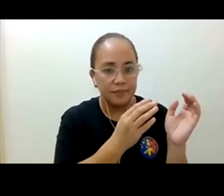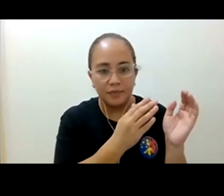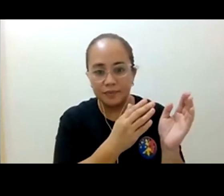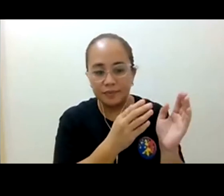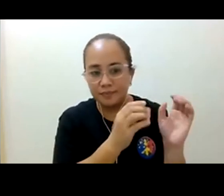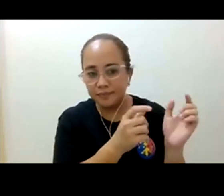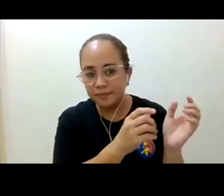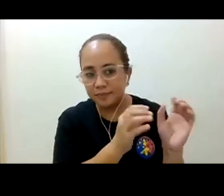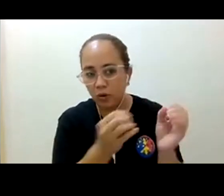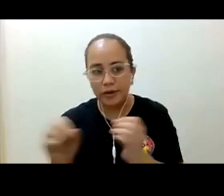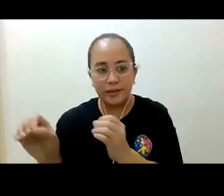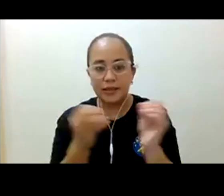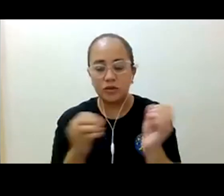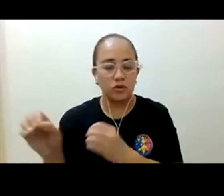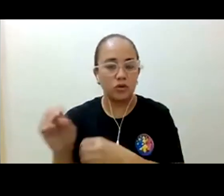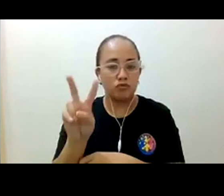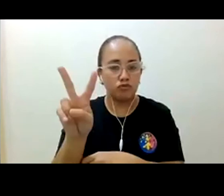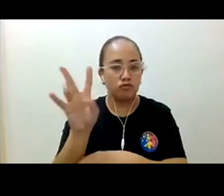signs.